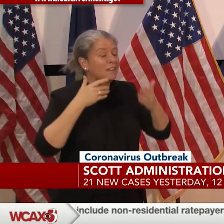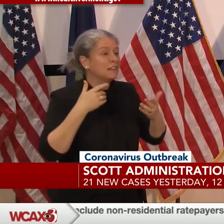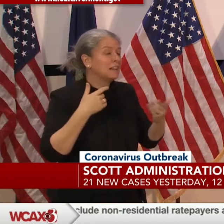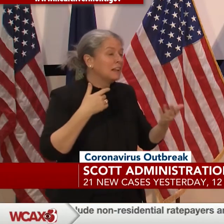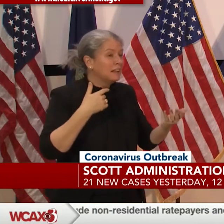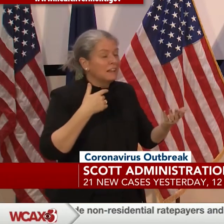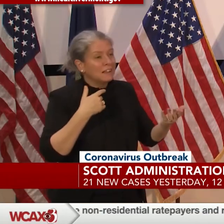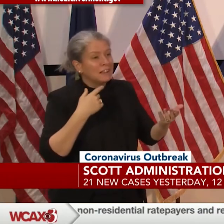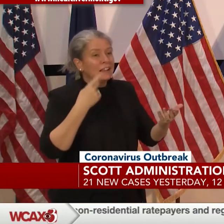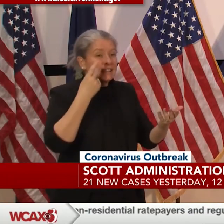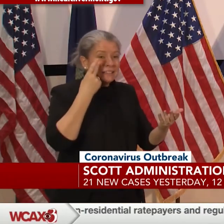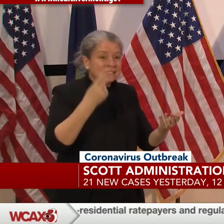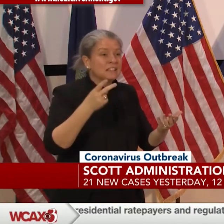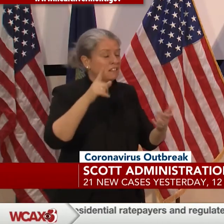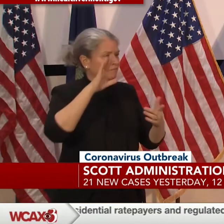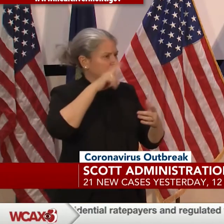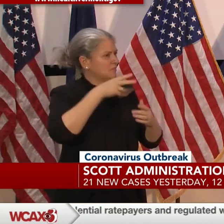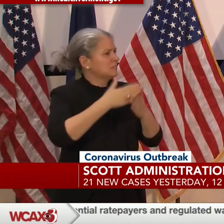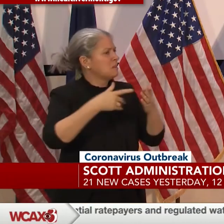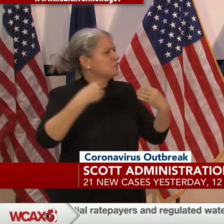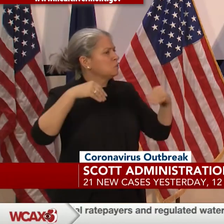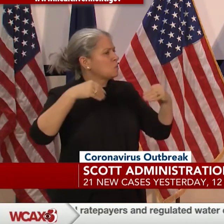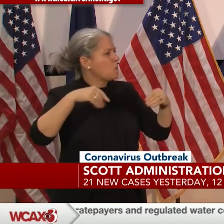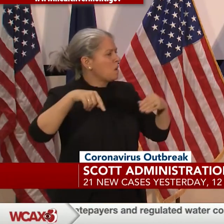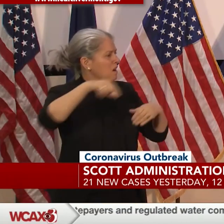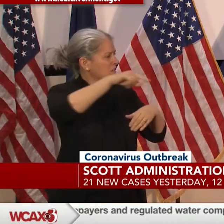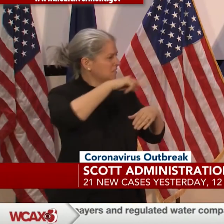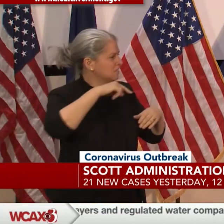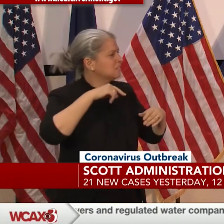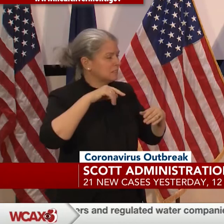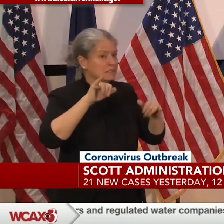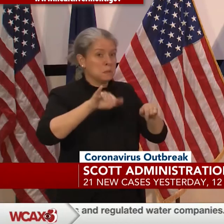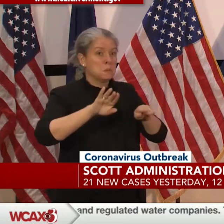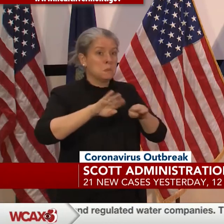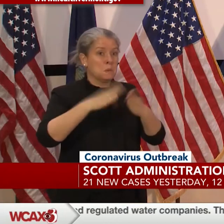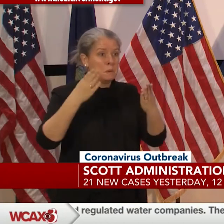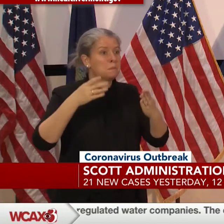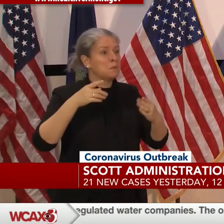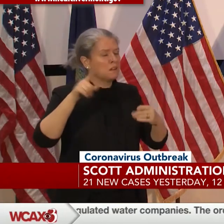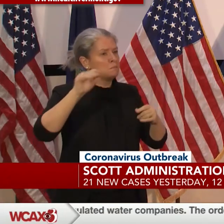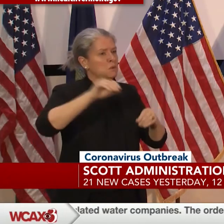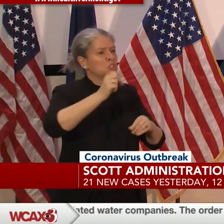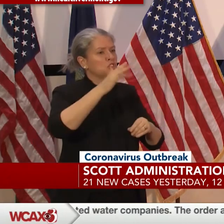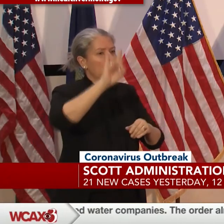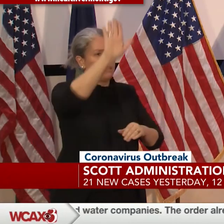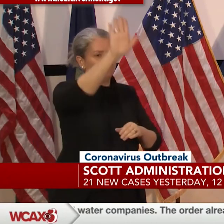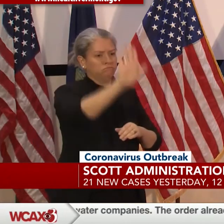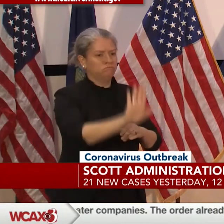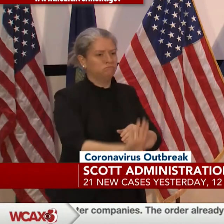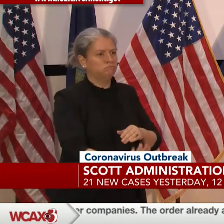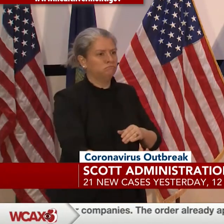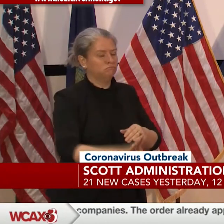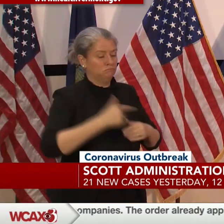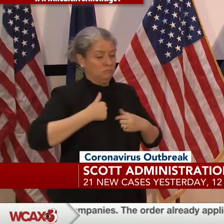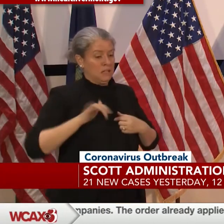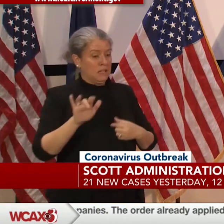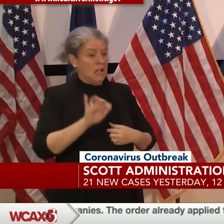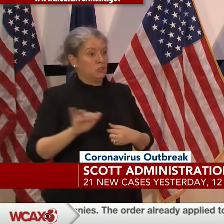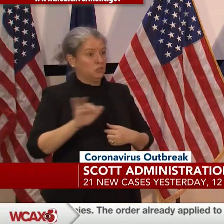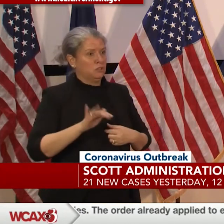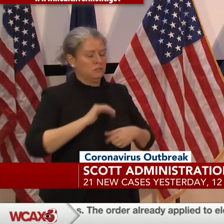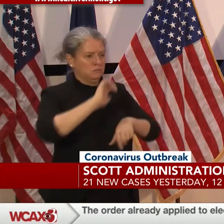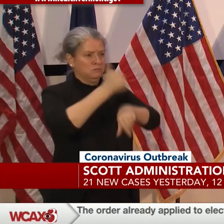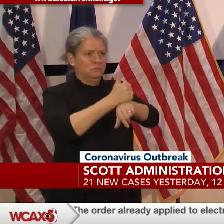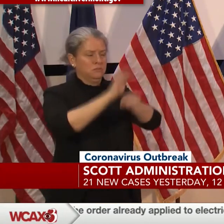where convenience stores and other entities in Vermont that remain open have put shields in themselves,